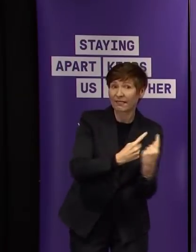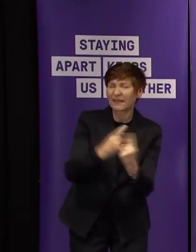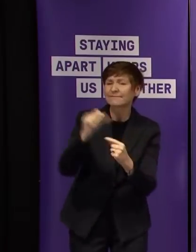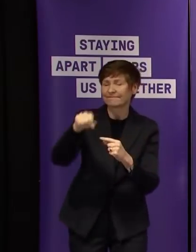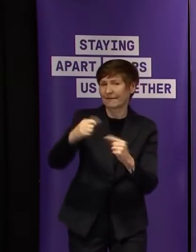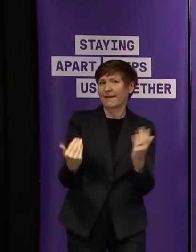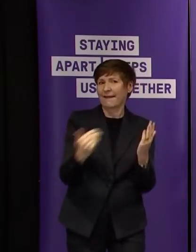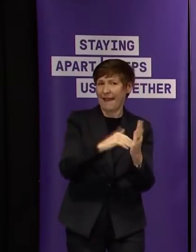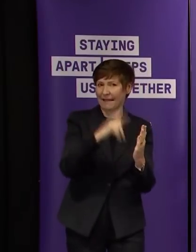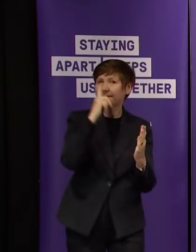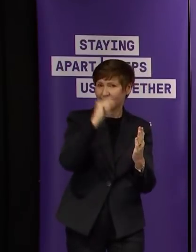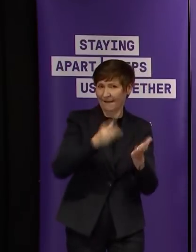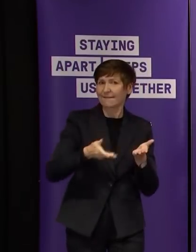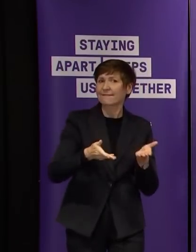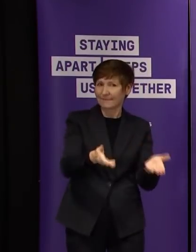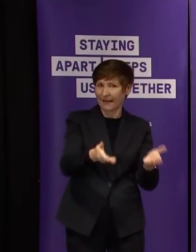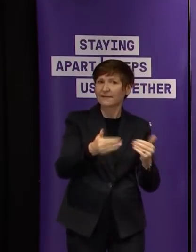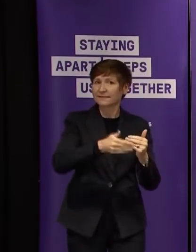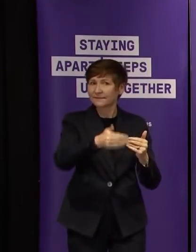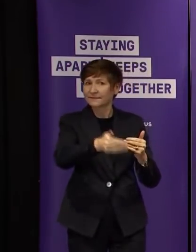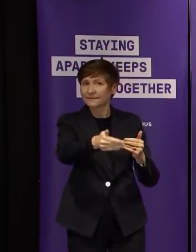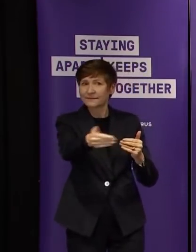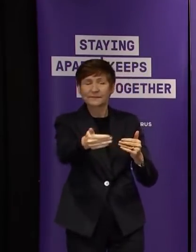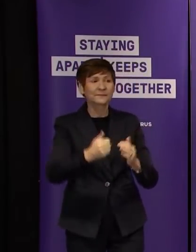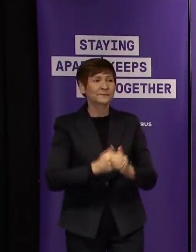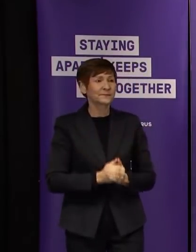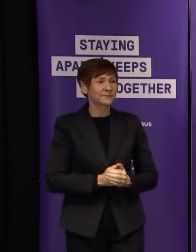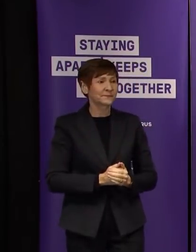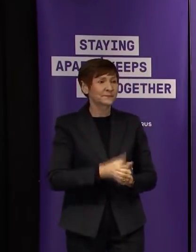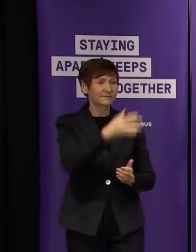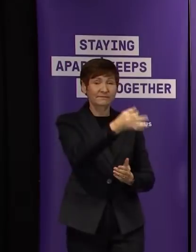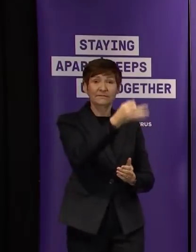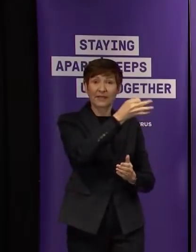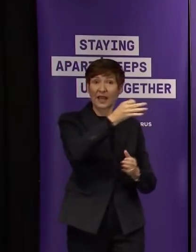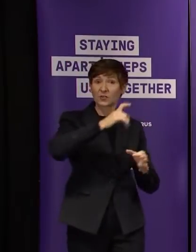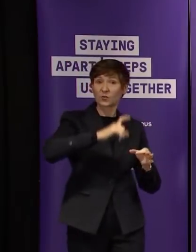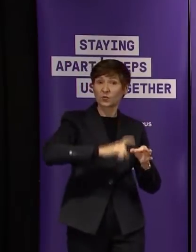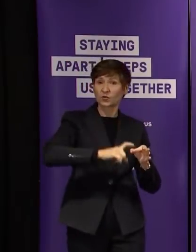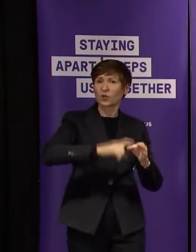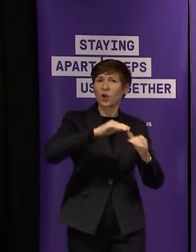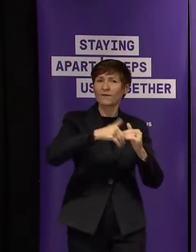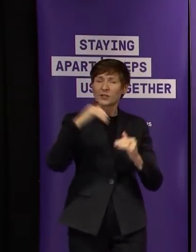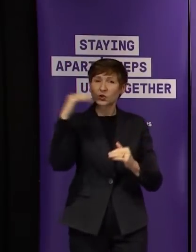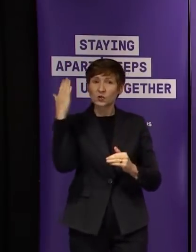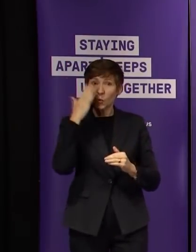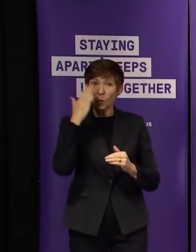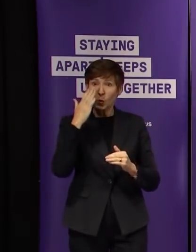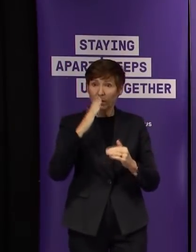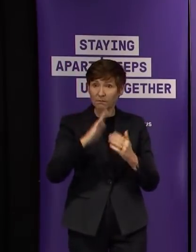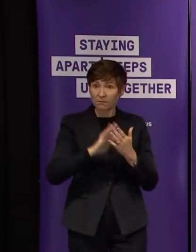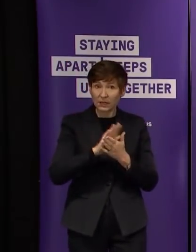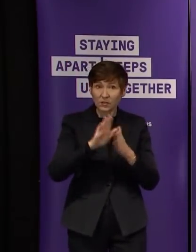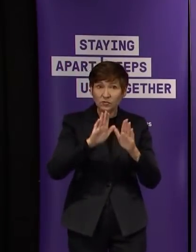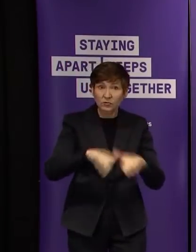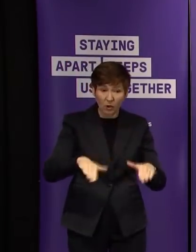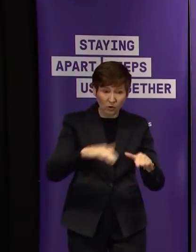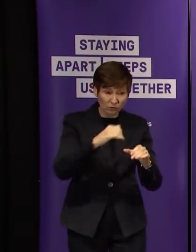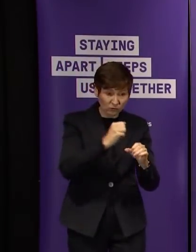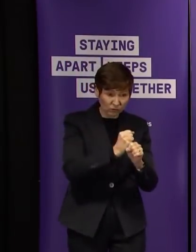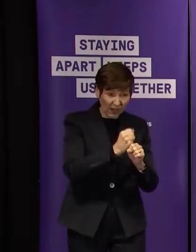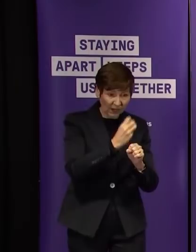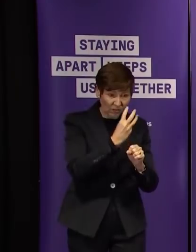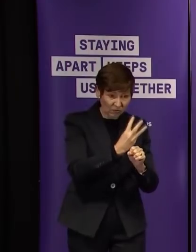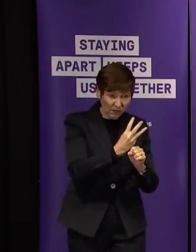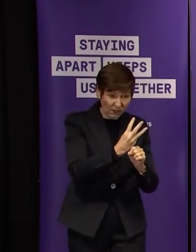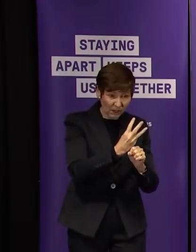remote learning, the reality is students in grades 3 to 10 won't be going back to the classroom this year? Well, the reality is this. These